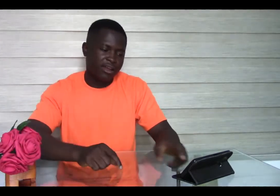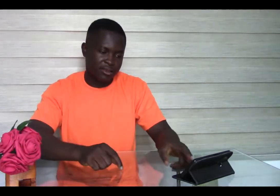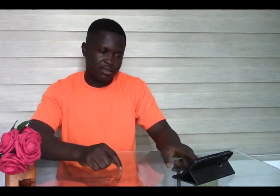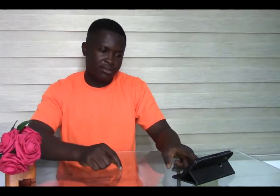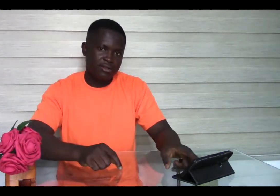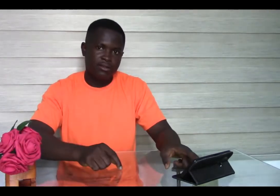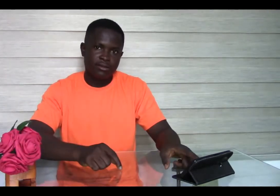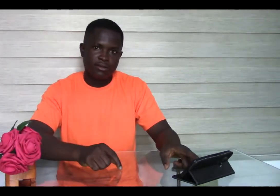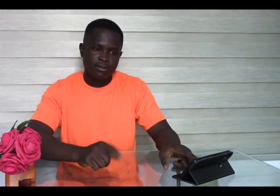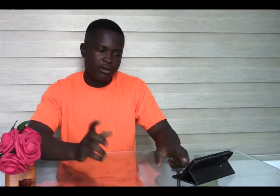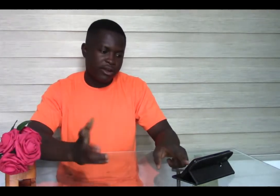case. All right.